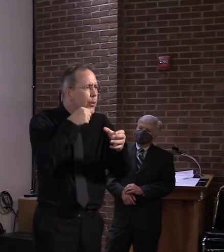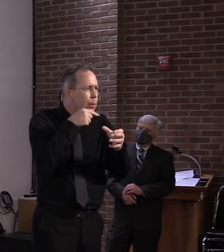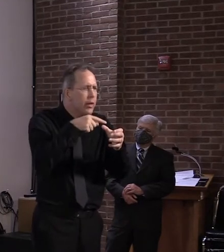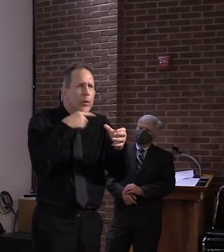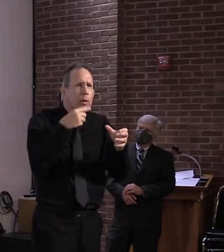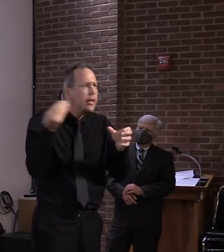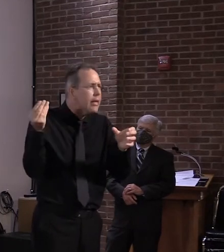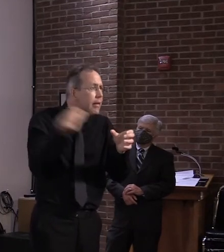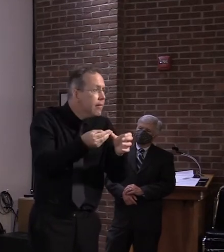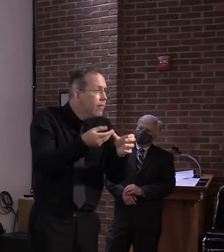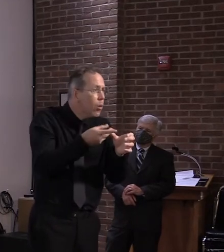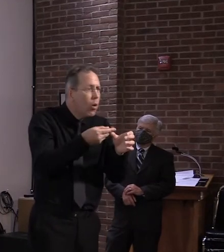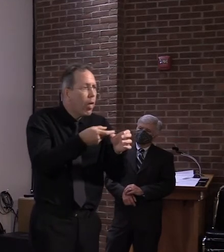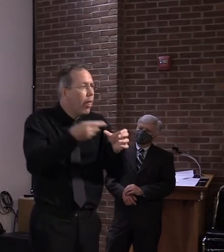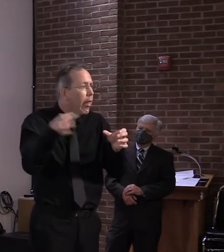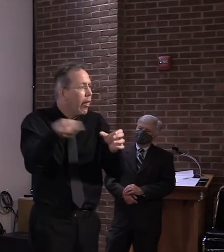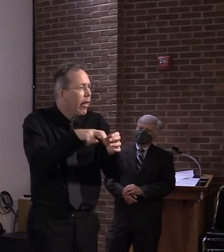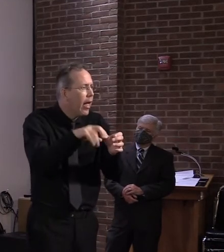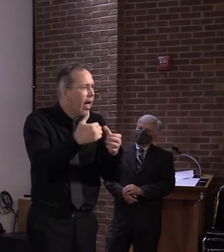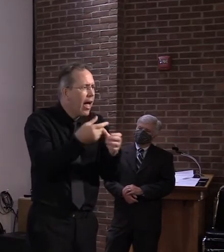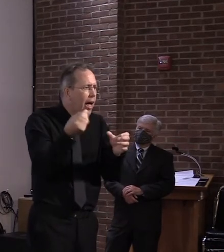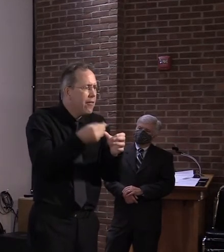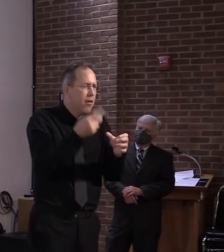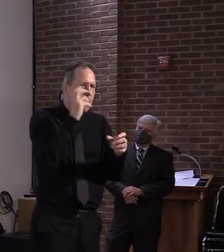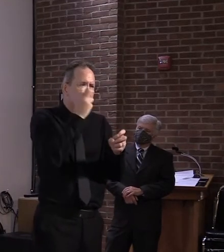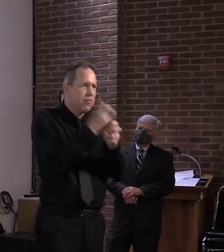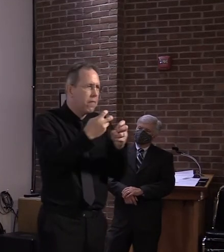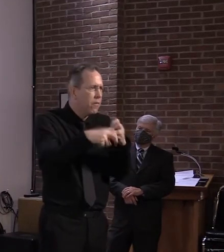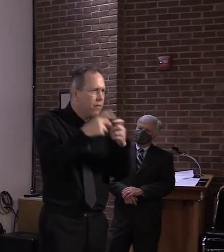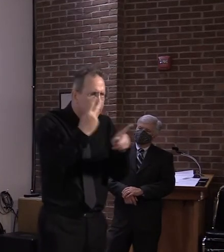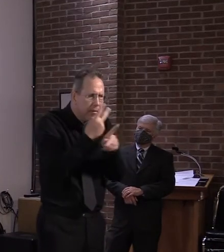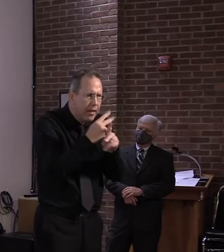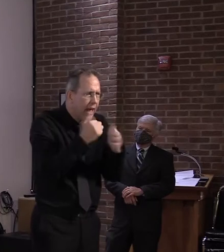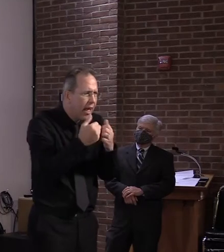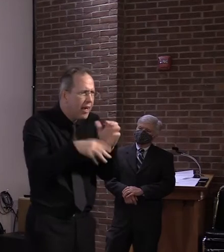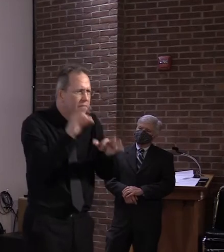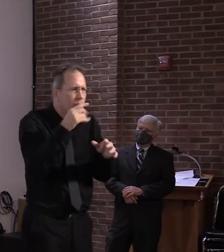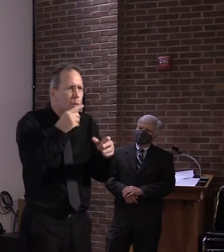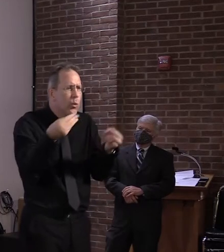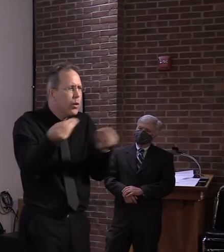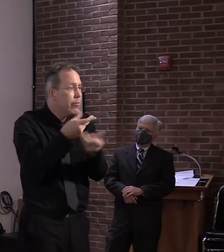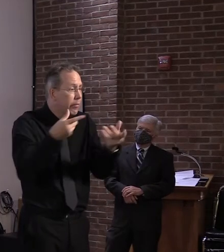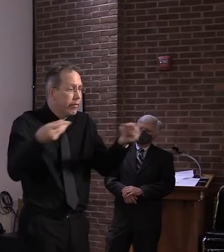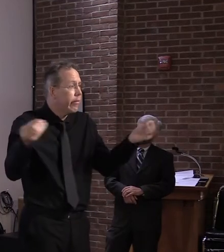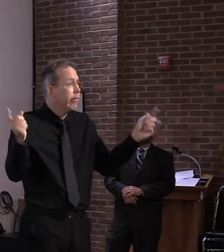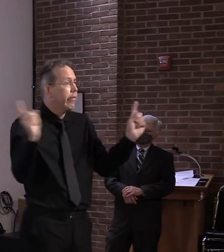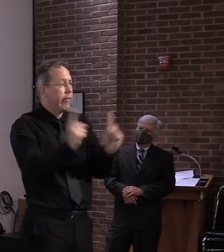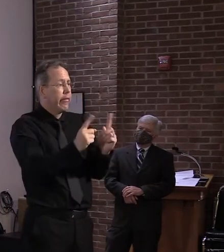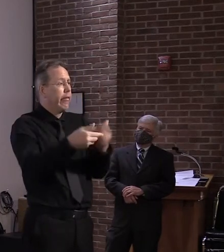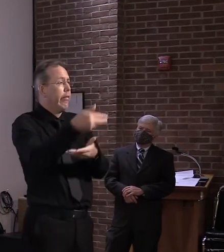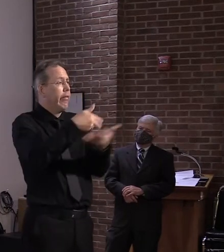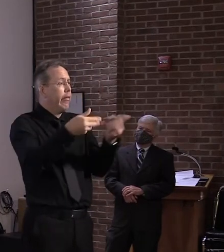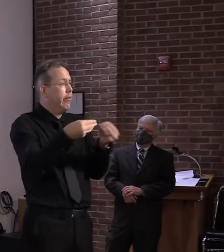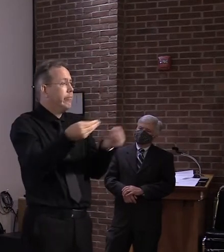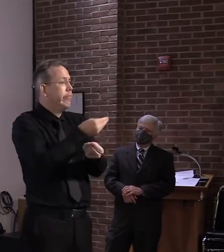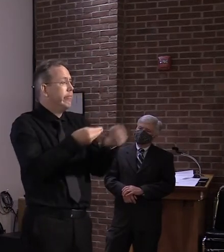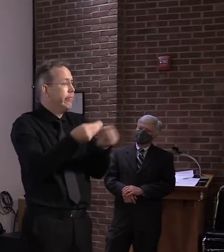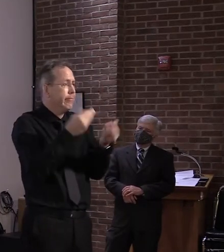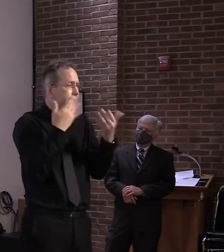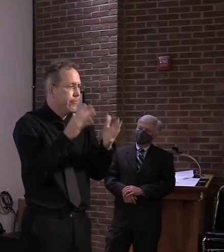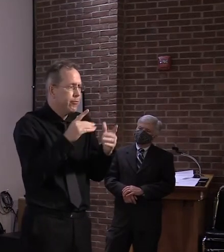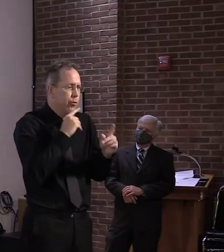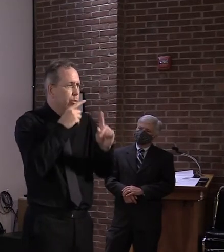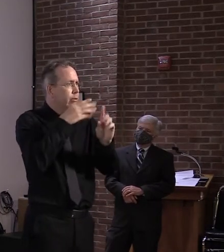one makes, it's very, very challenging when there's community transmission of virus like there is throughout the country now. It was